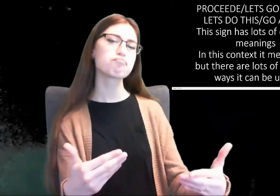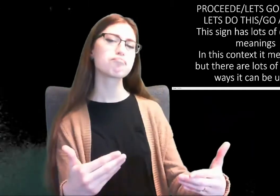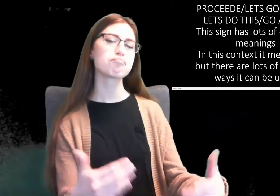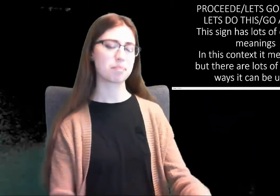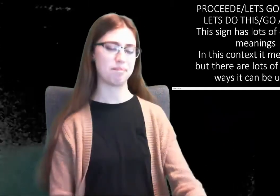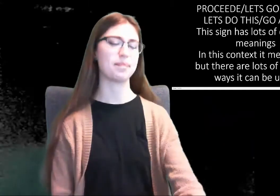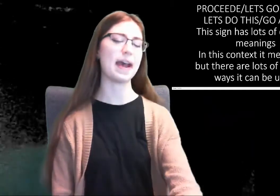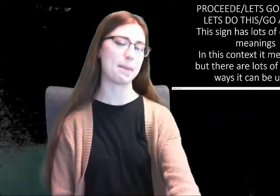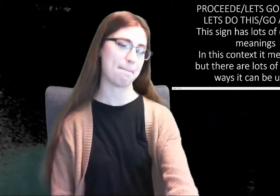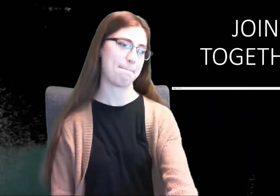That.